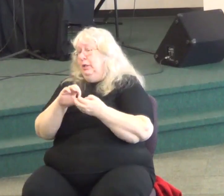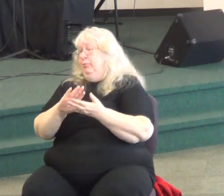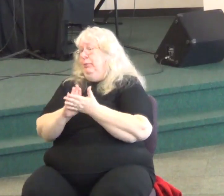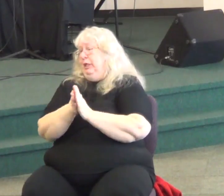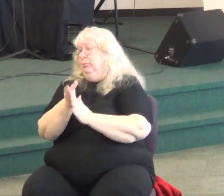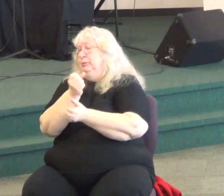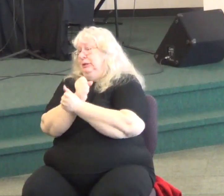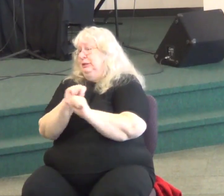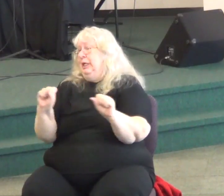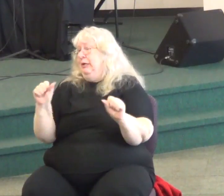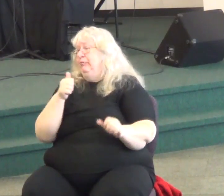Not a one.